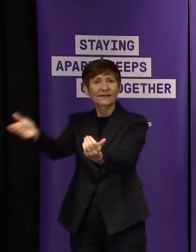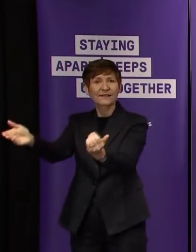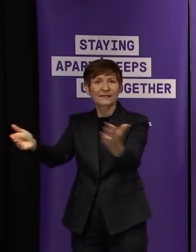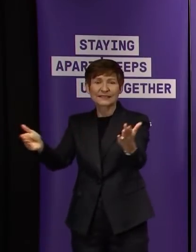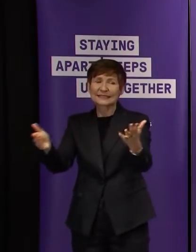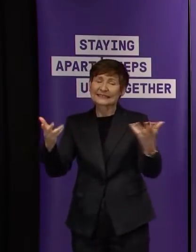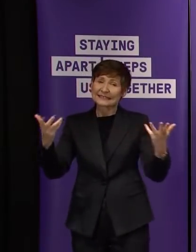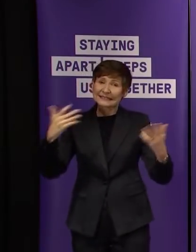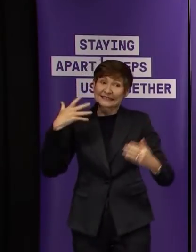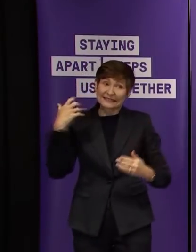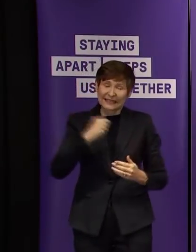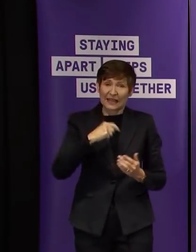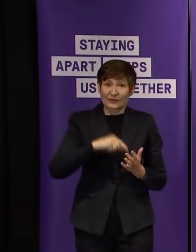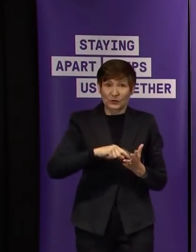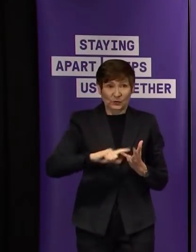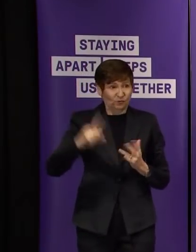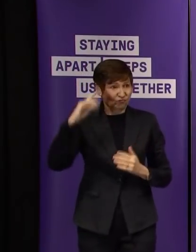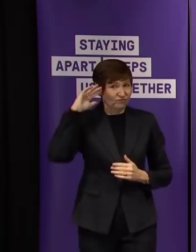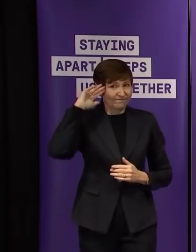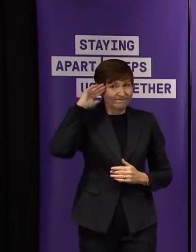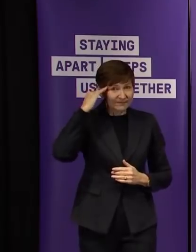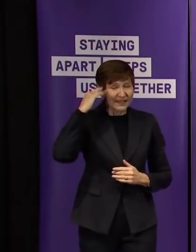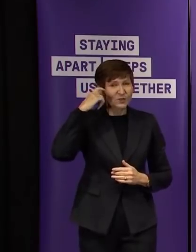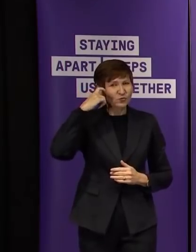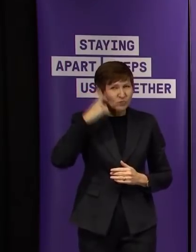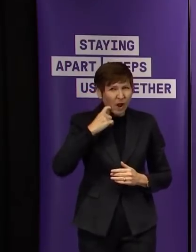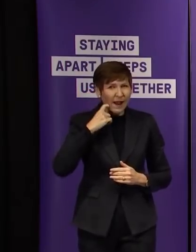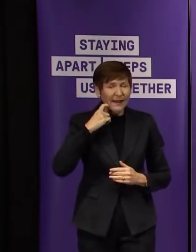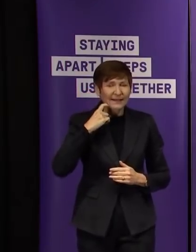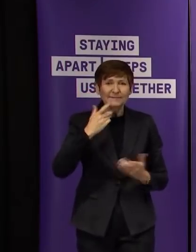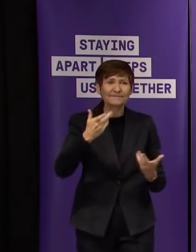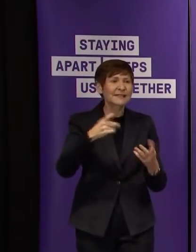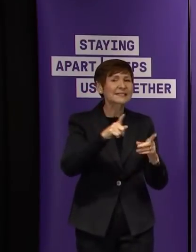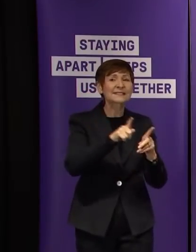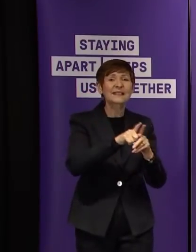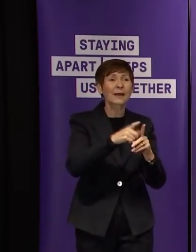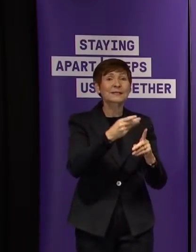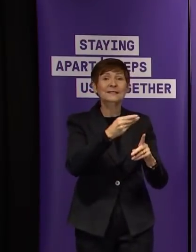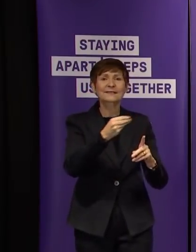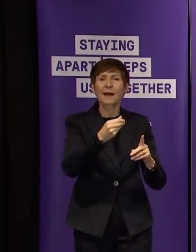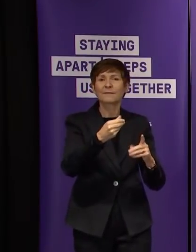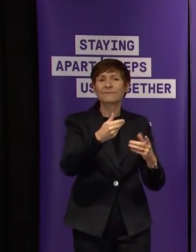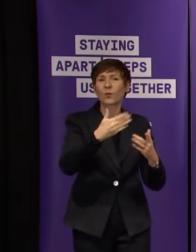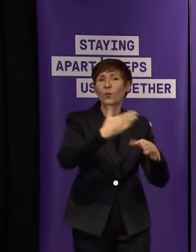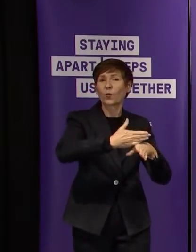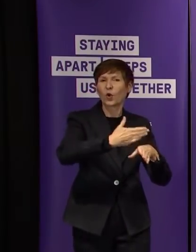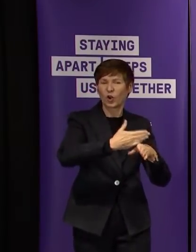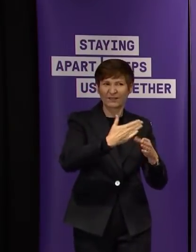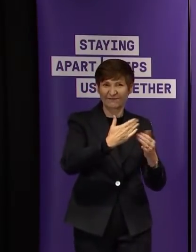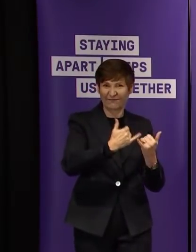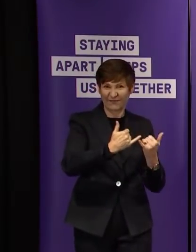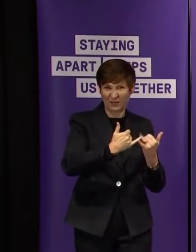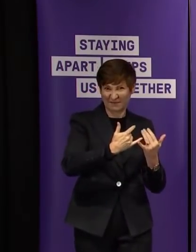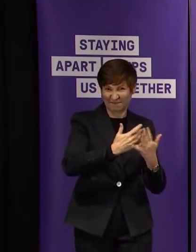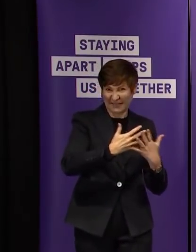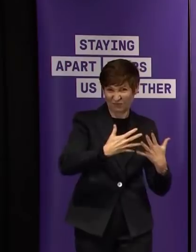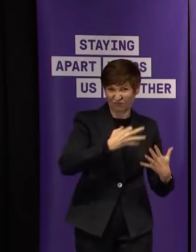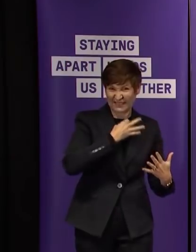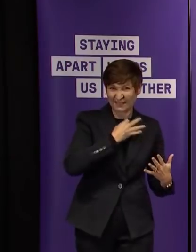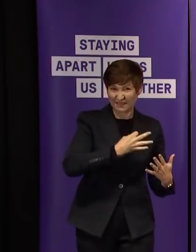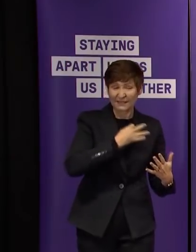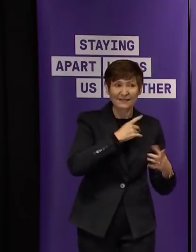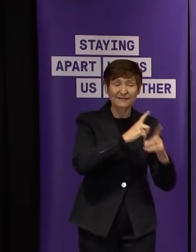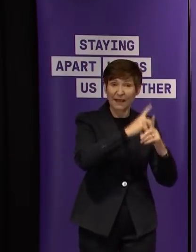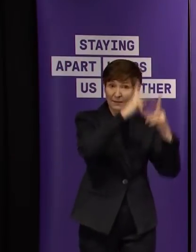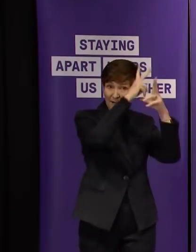we get there. We have to get on top of all of those tricky settings like aged care and healthcare and complex work settings where